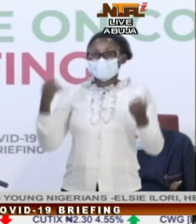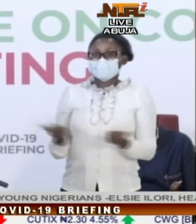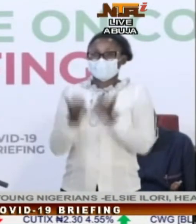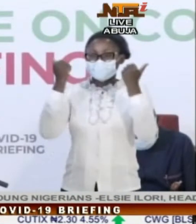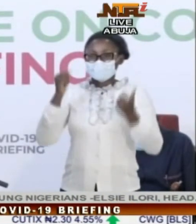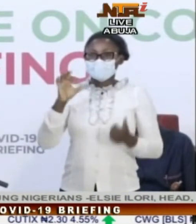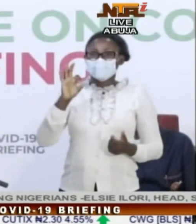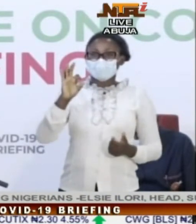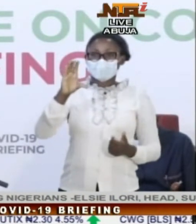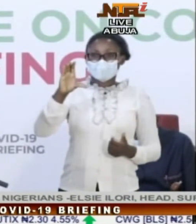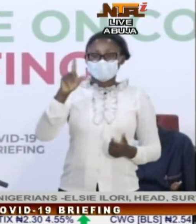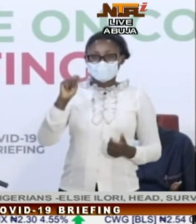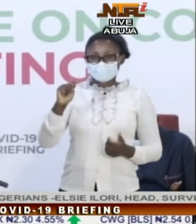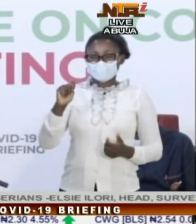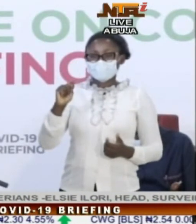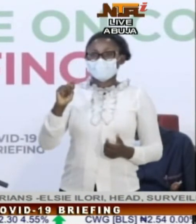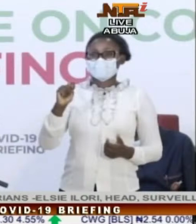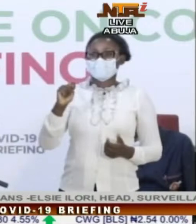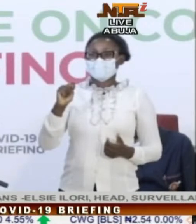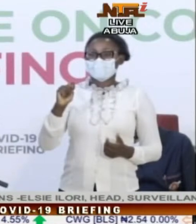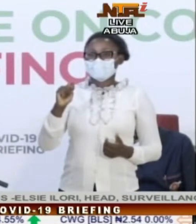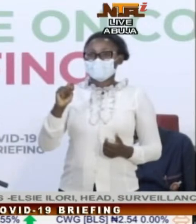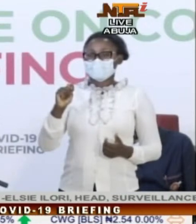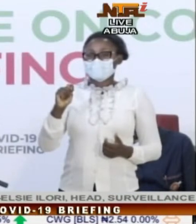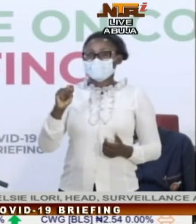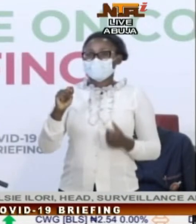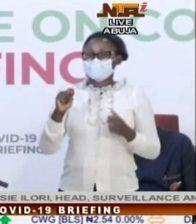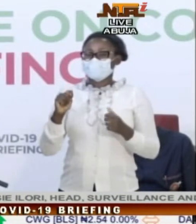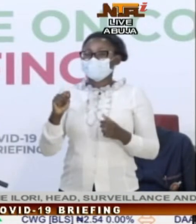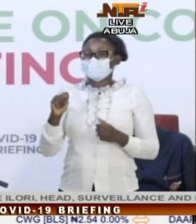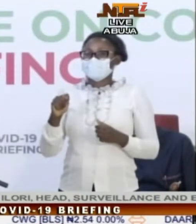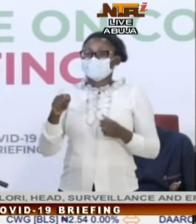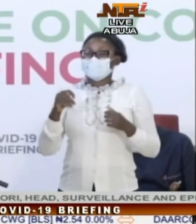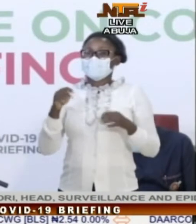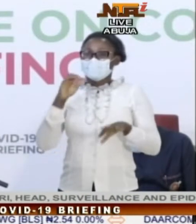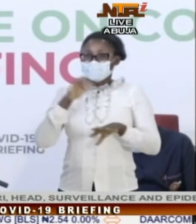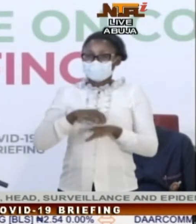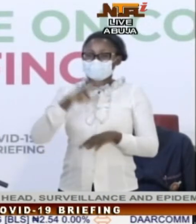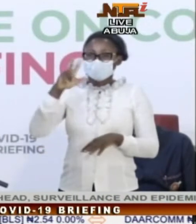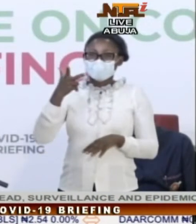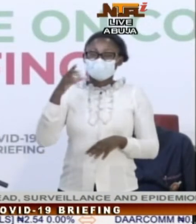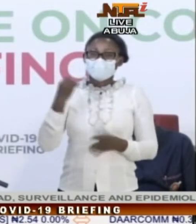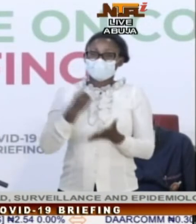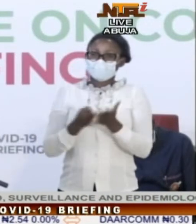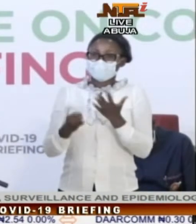FCT is way ahead. FCT, as at the 3rd of January, has tested